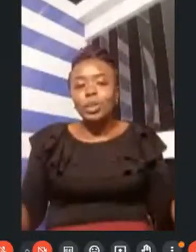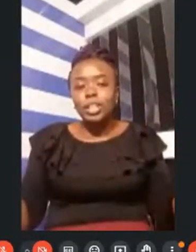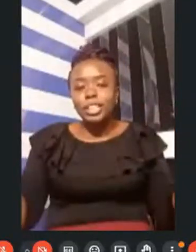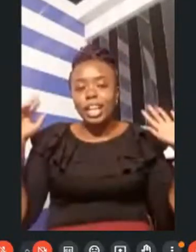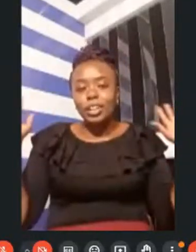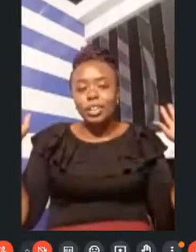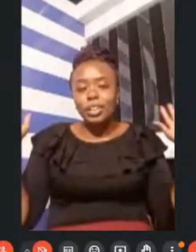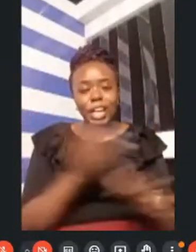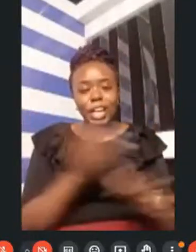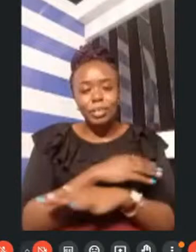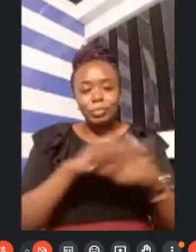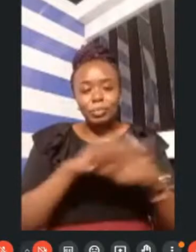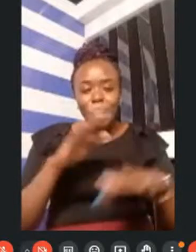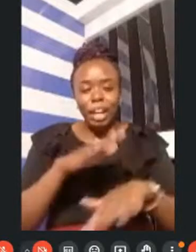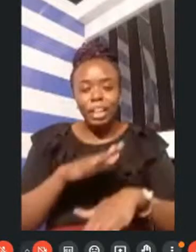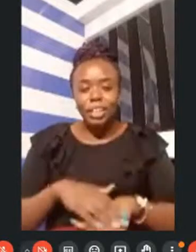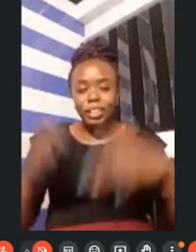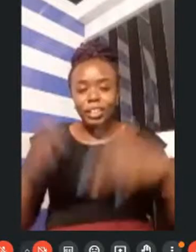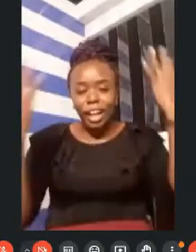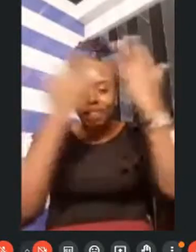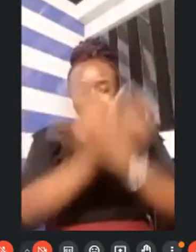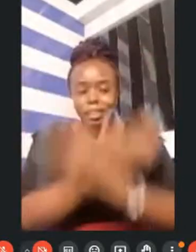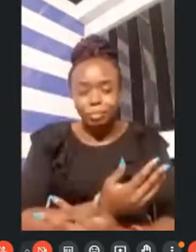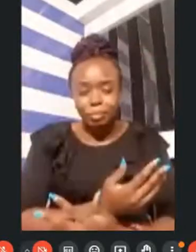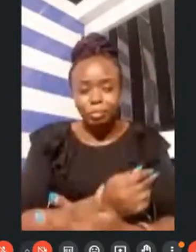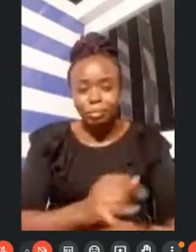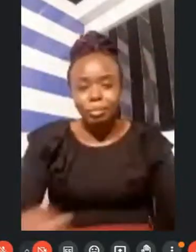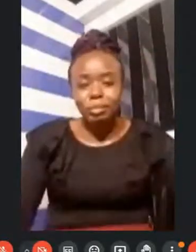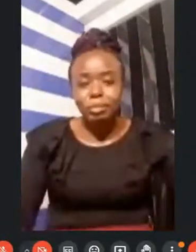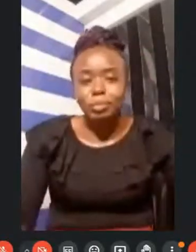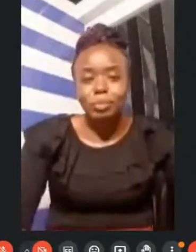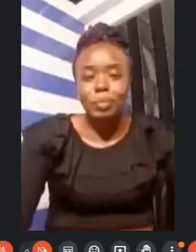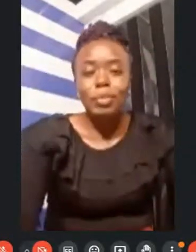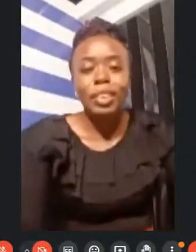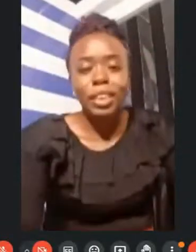all equal. Shalom, shalom, and good night.